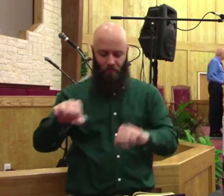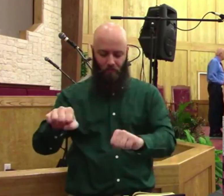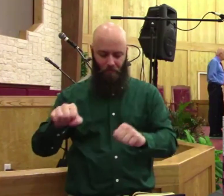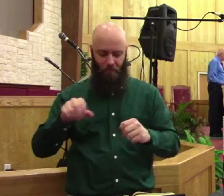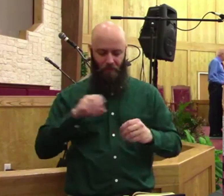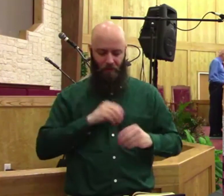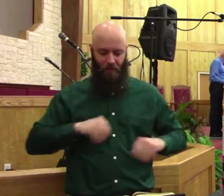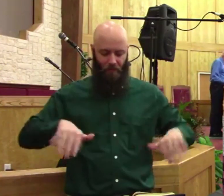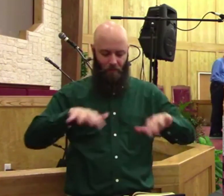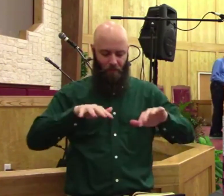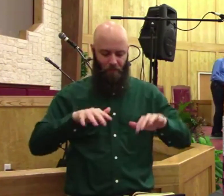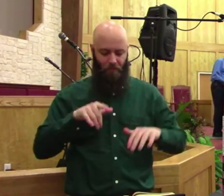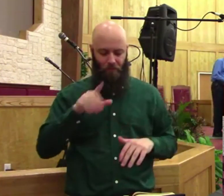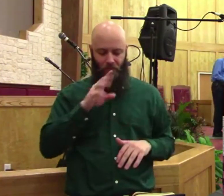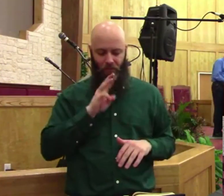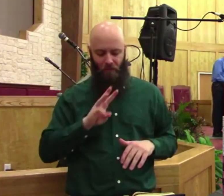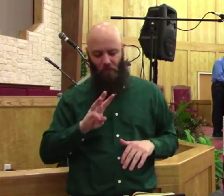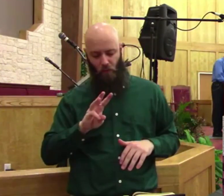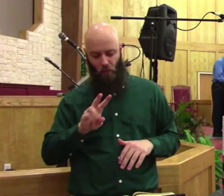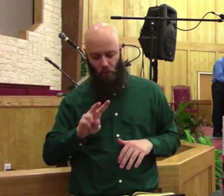62 years old.